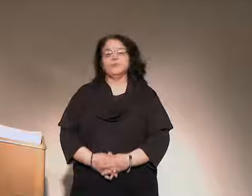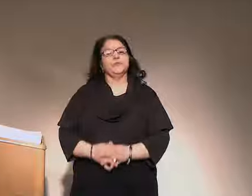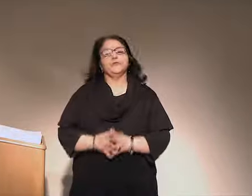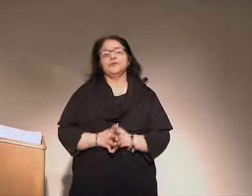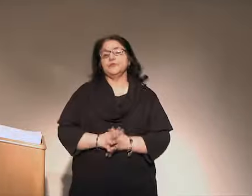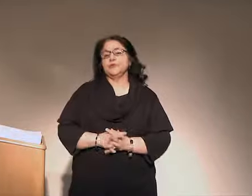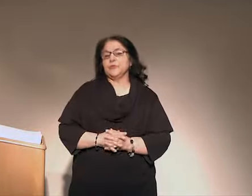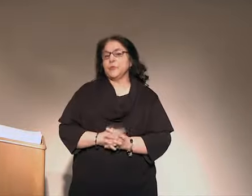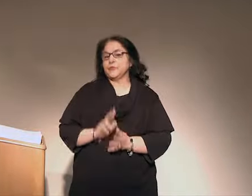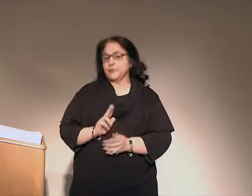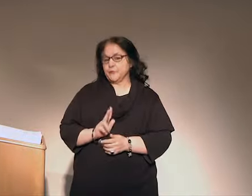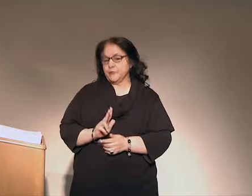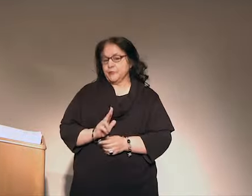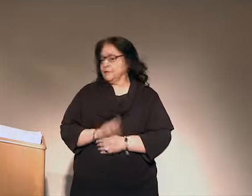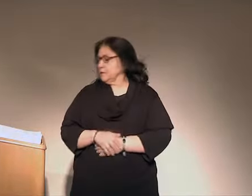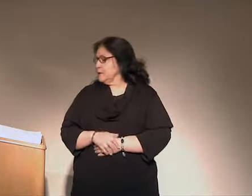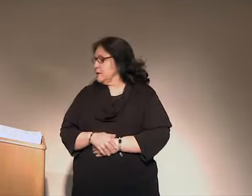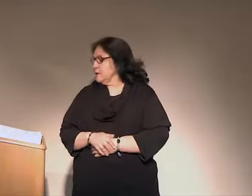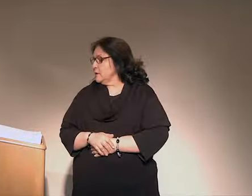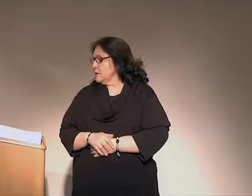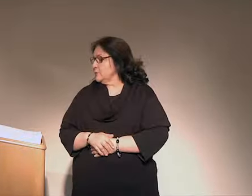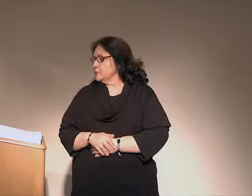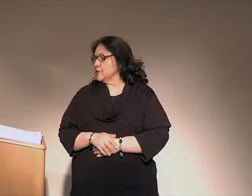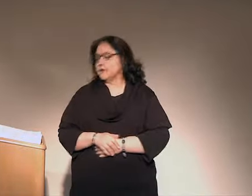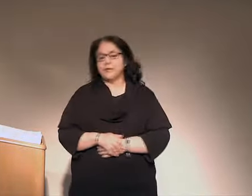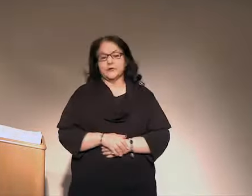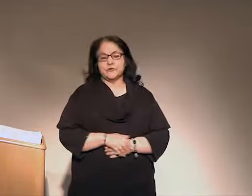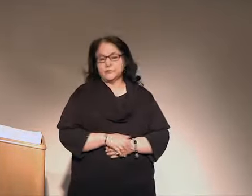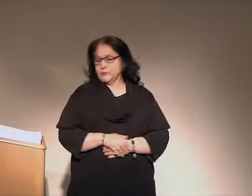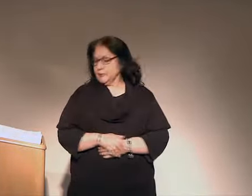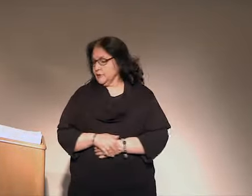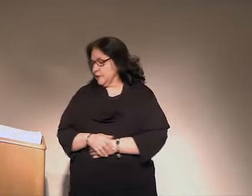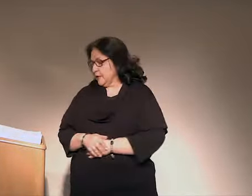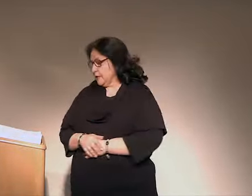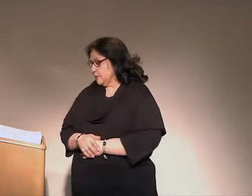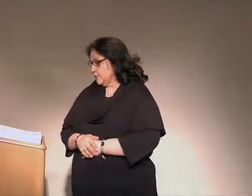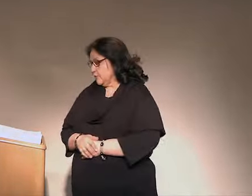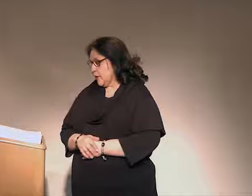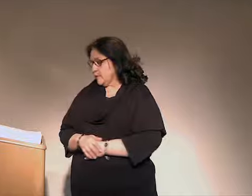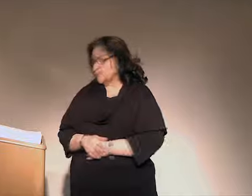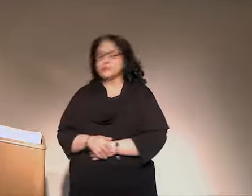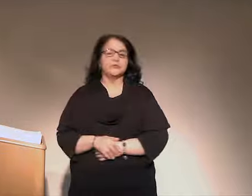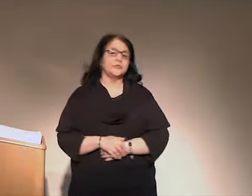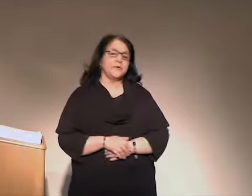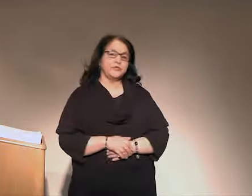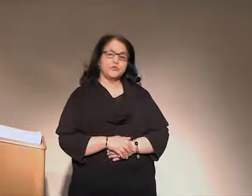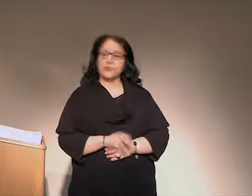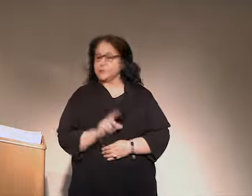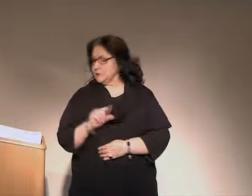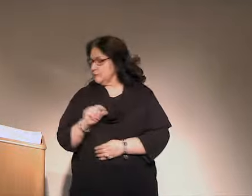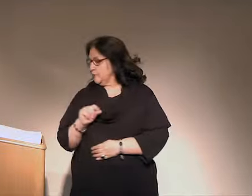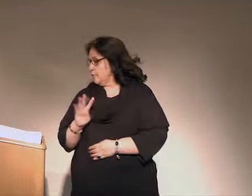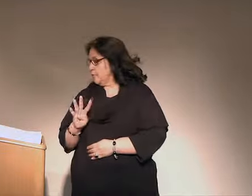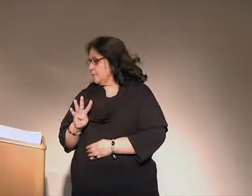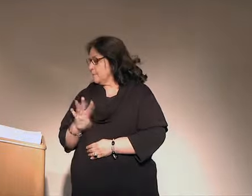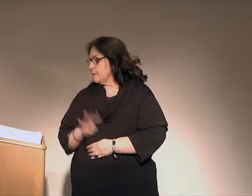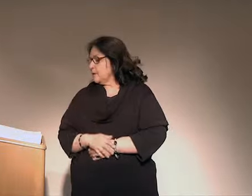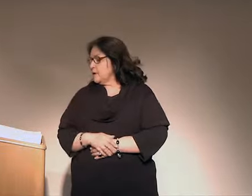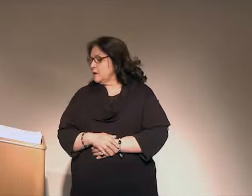We're going to review Unit 3 in your Signing Naturally book, and the vocabulary starts on page 24. We'll